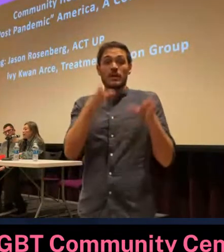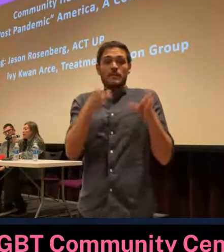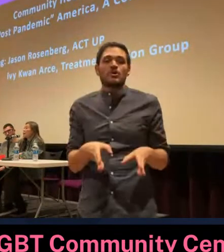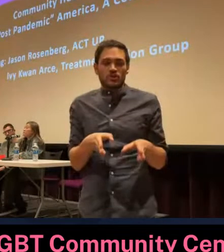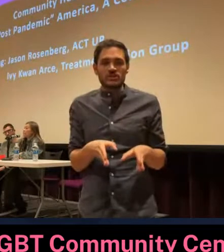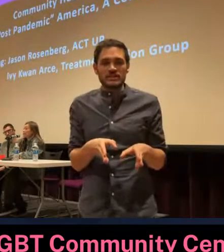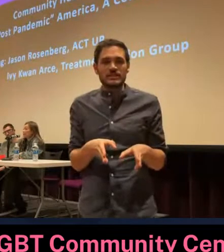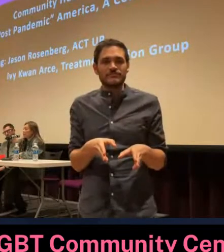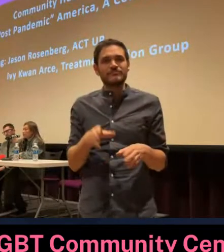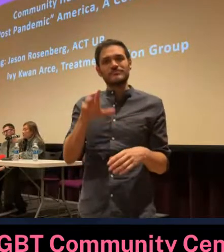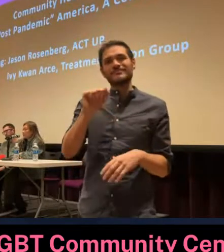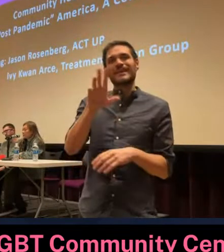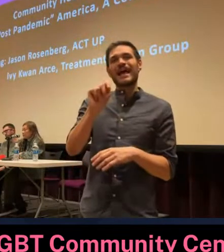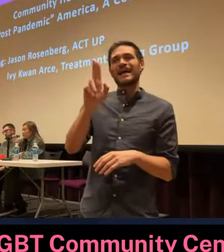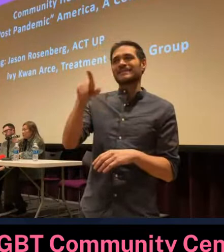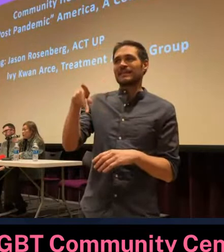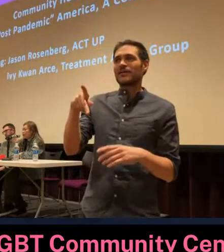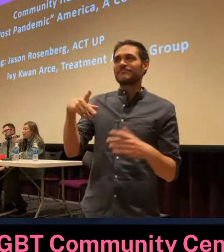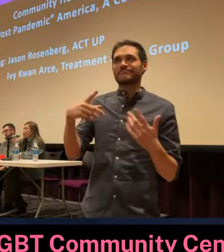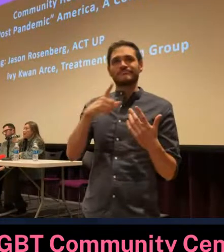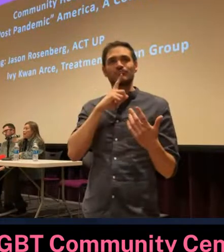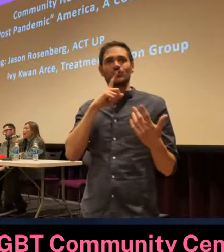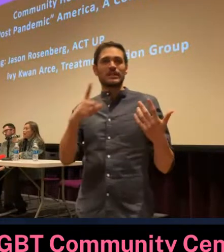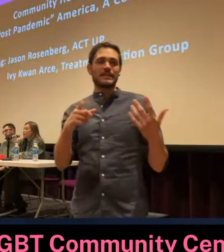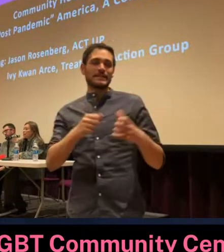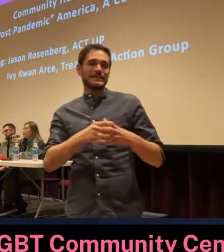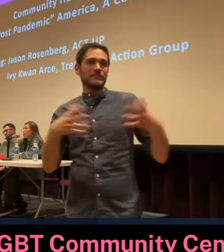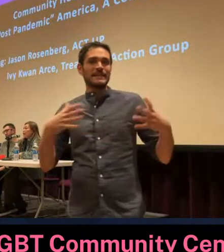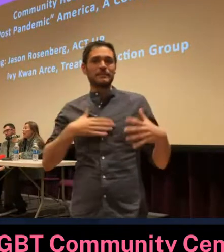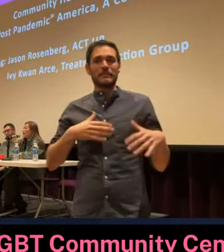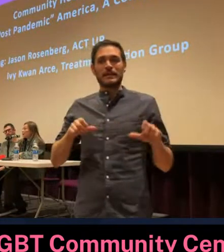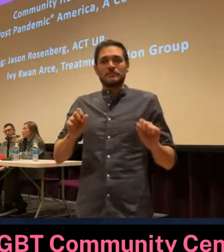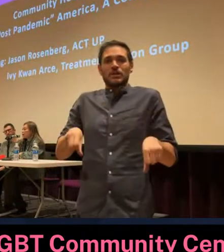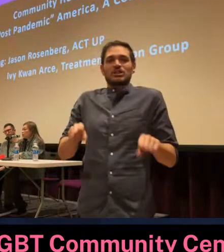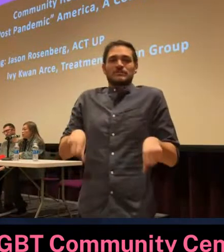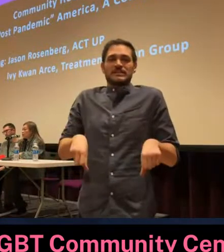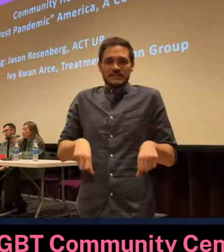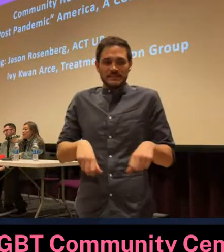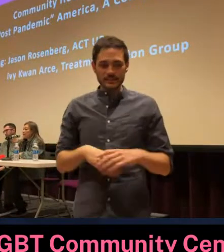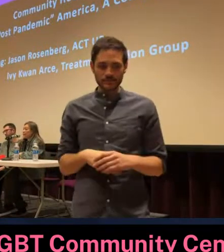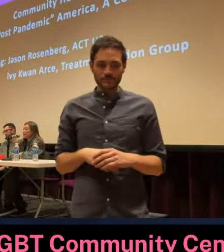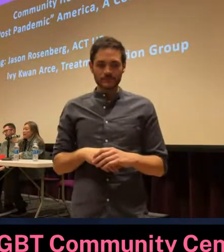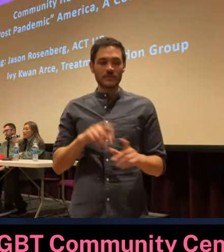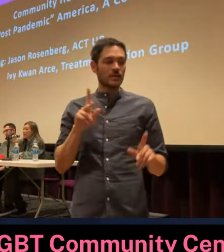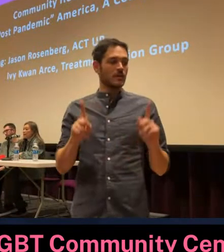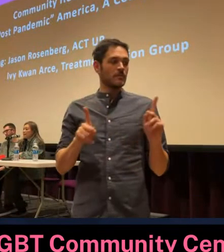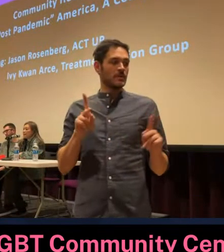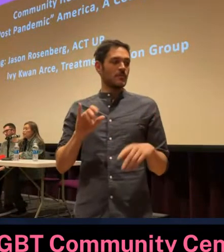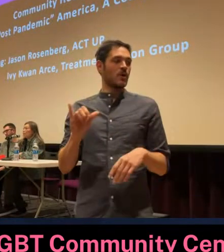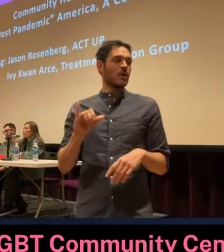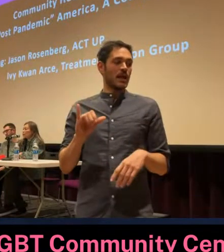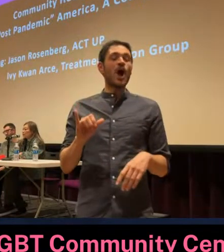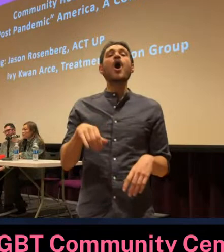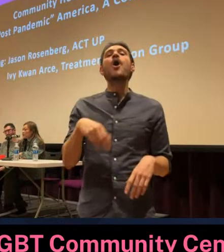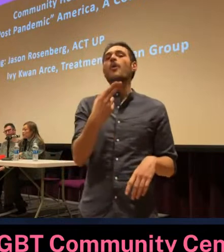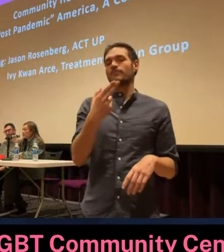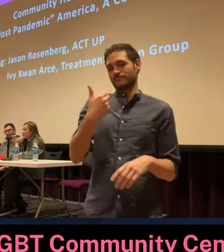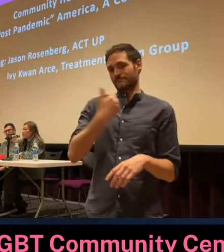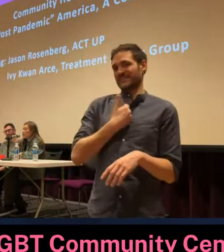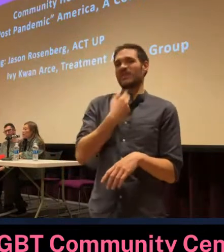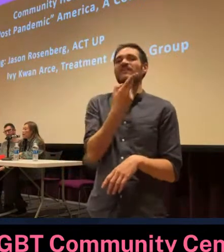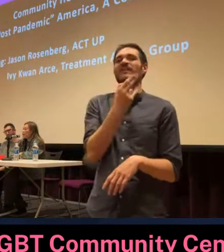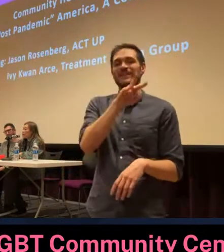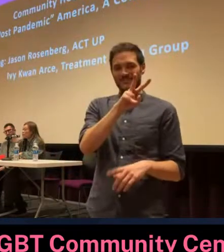my possibility to even be here. There's people like Anne that are here today. So I'm part of that